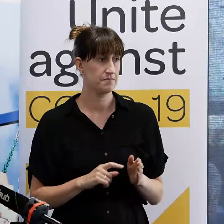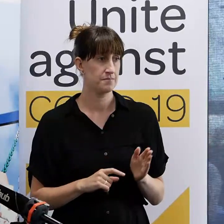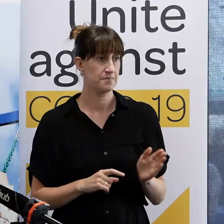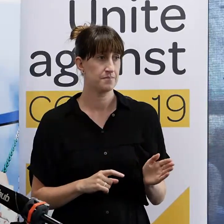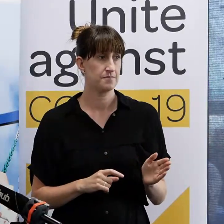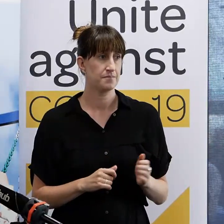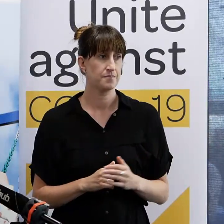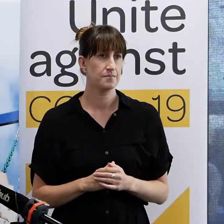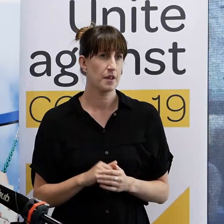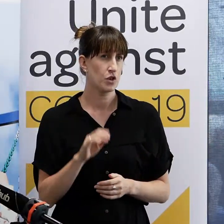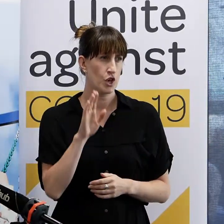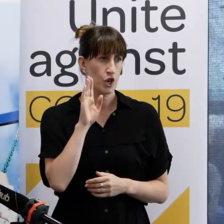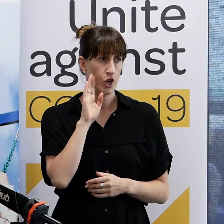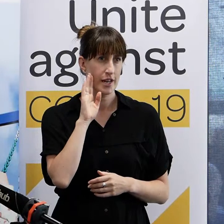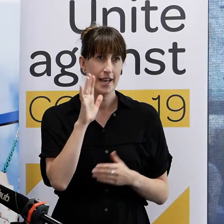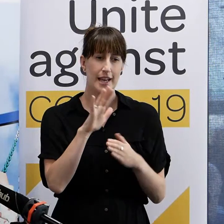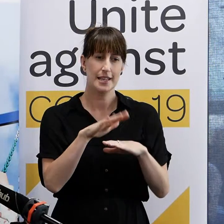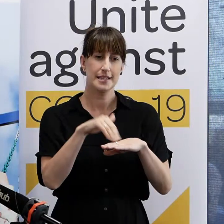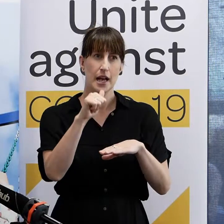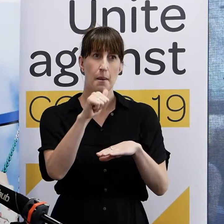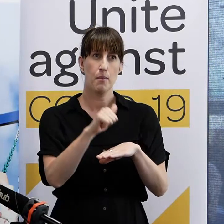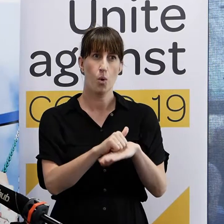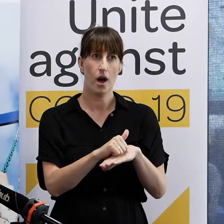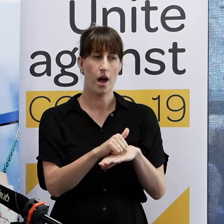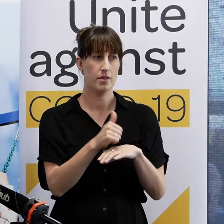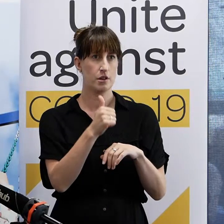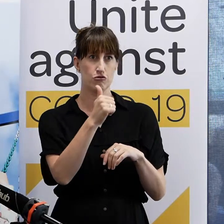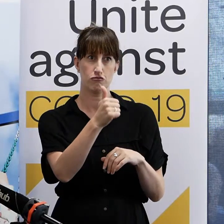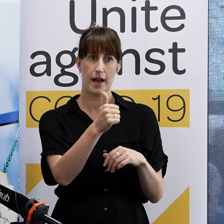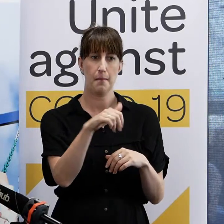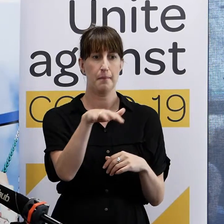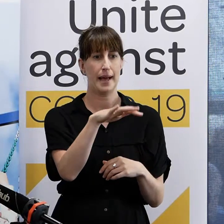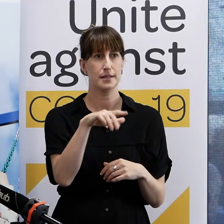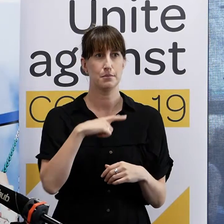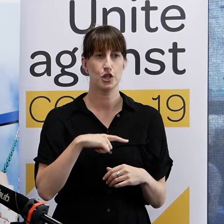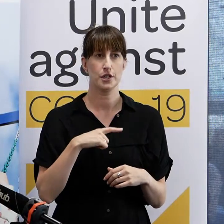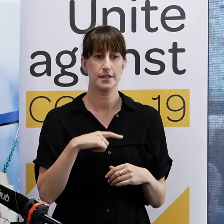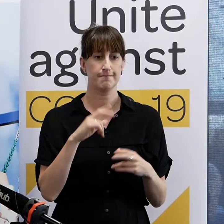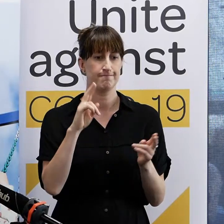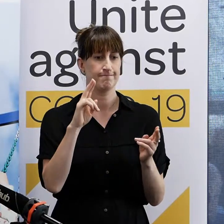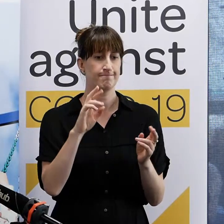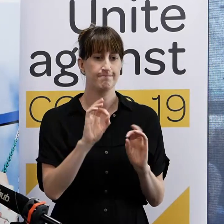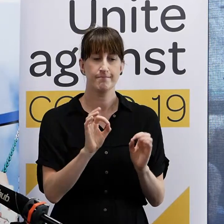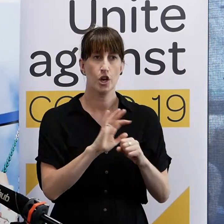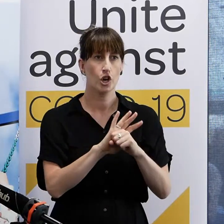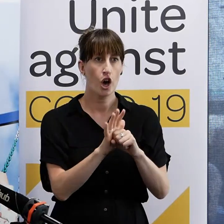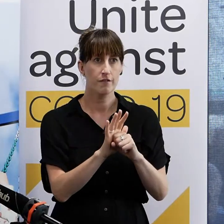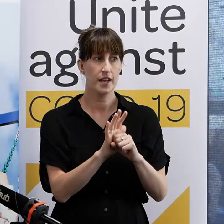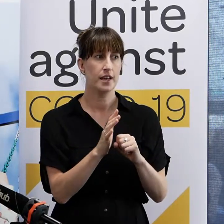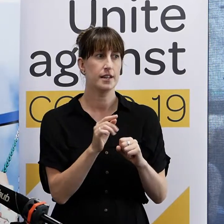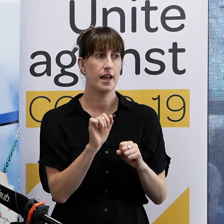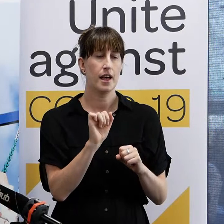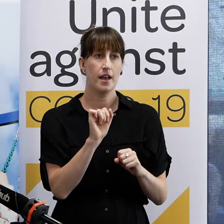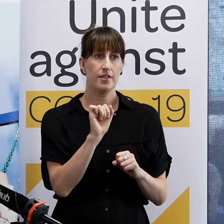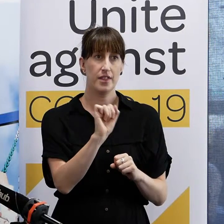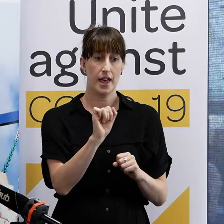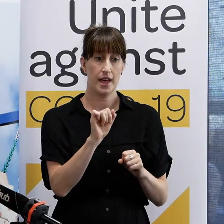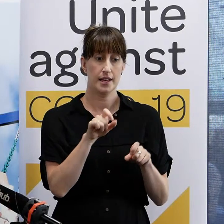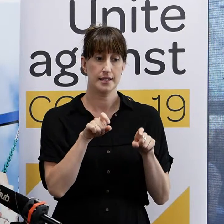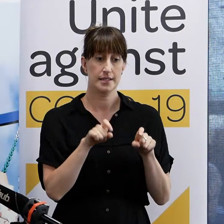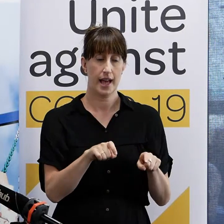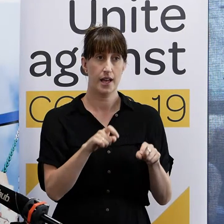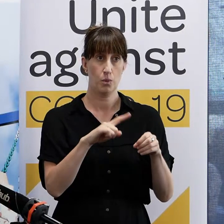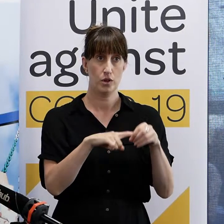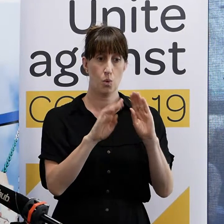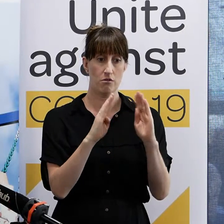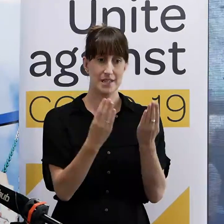that Singapore might be a better option for Australia, and they've for a while now they've increased their quarantine stay to 21 days for people who are